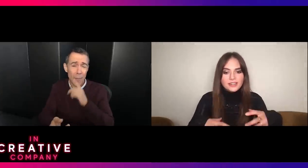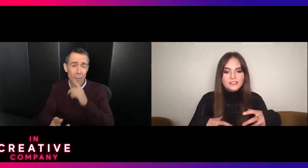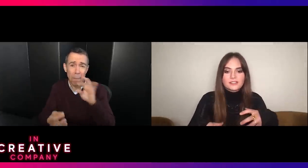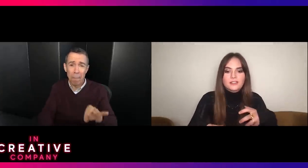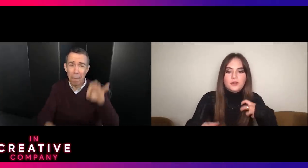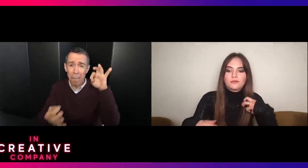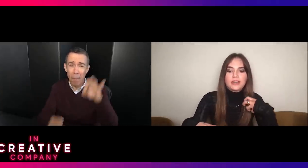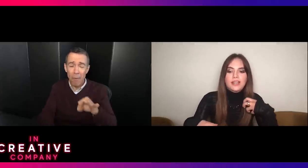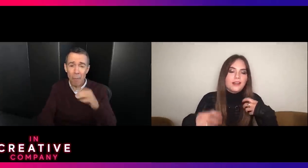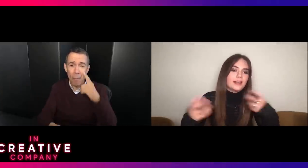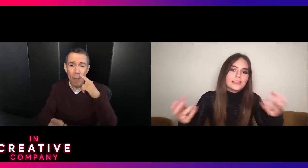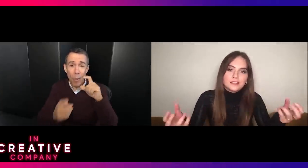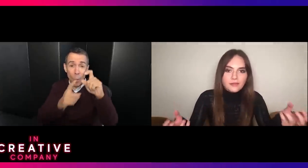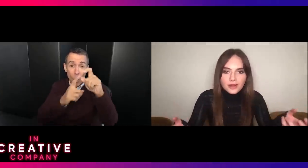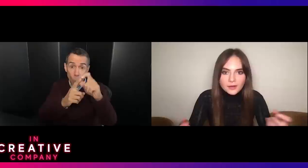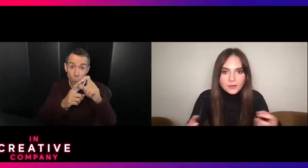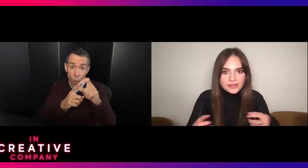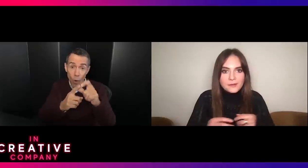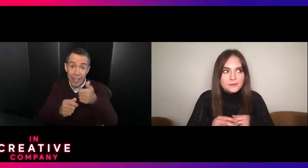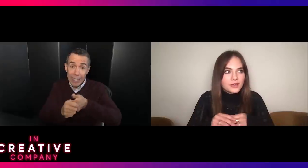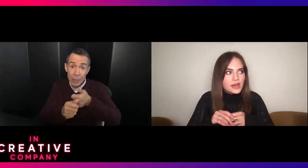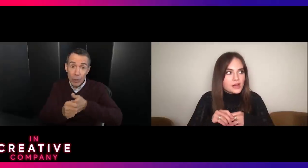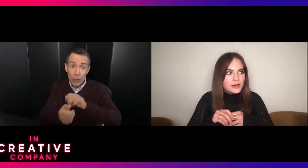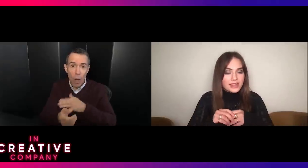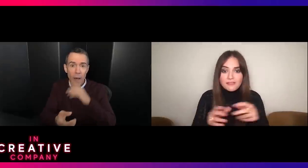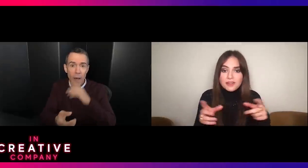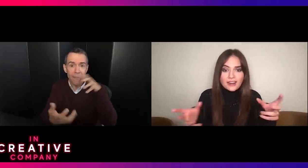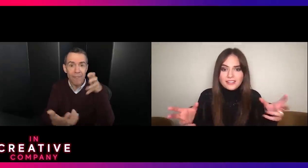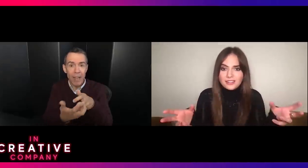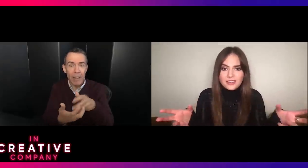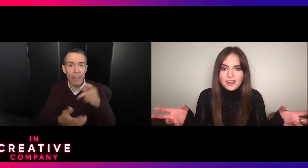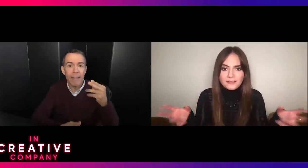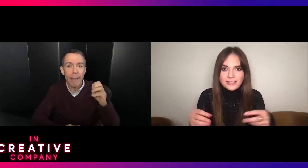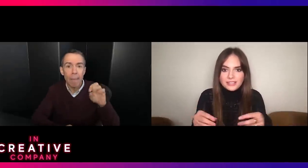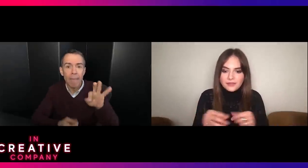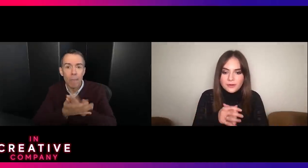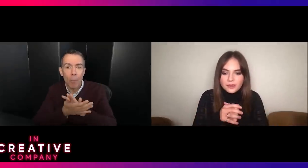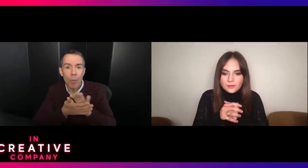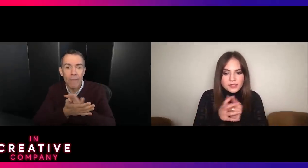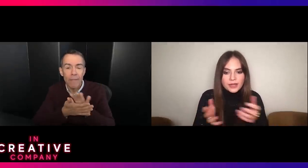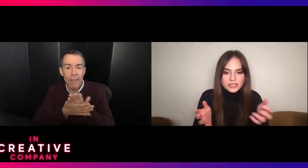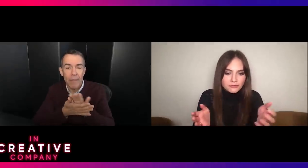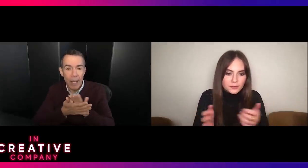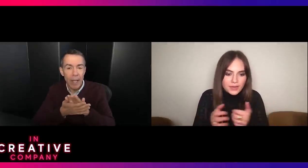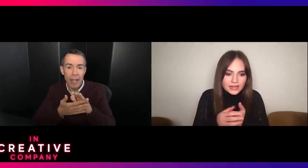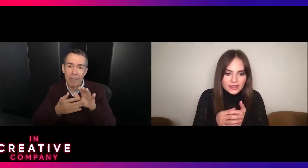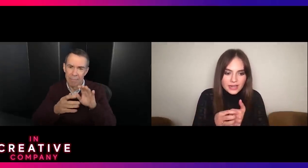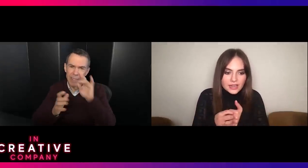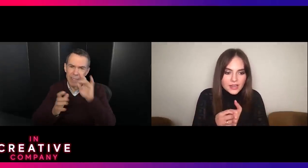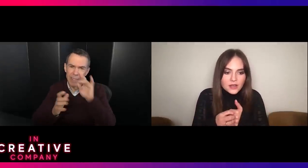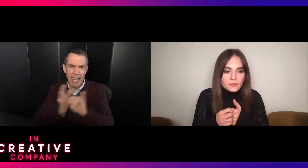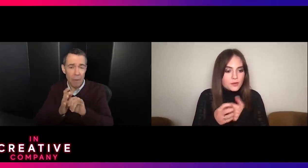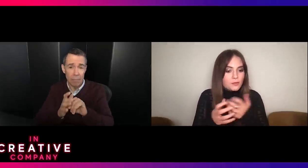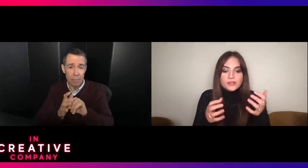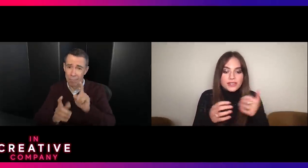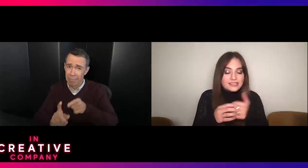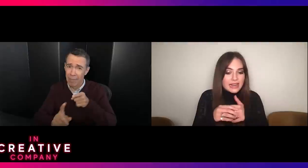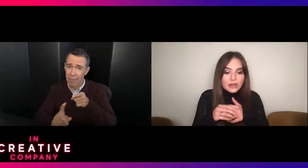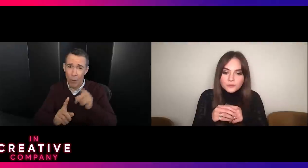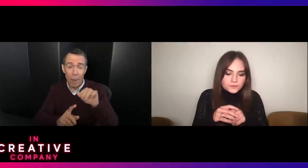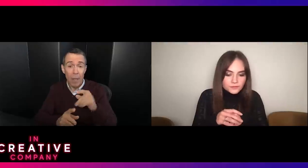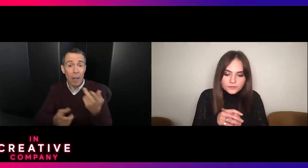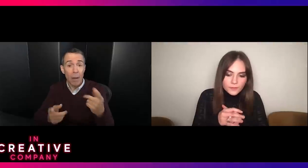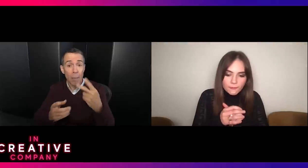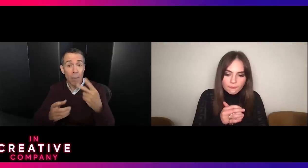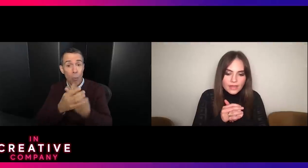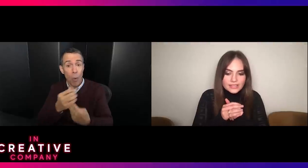because the lyrics, you can really identify with them. I think every character can kind of identify with them, but especially Ruby. And I think with Both Sides